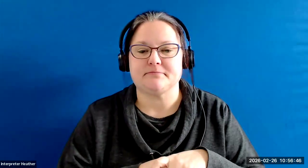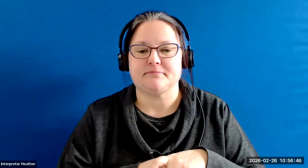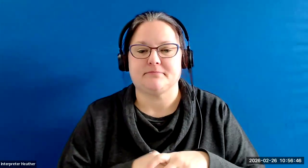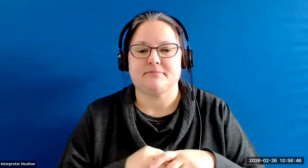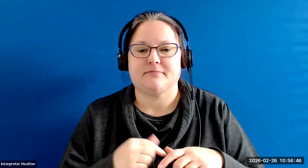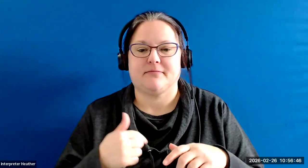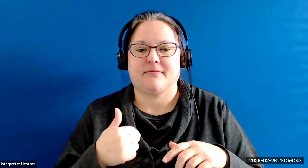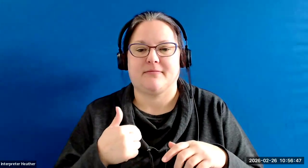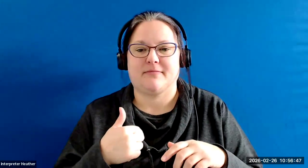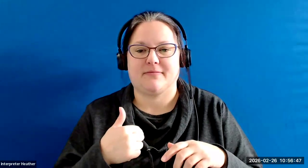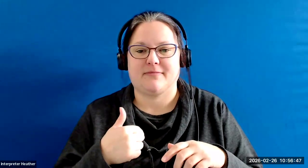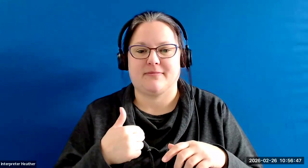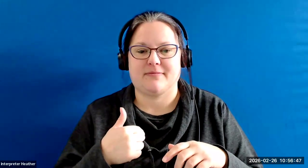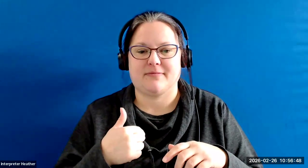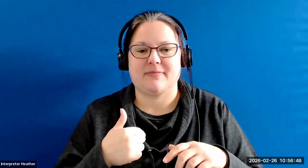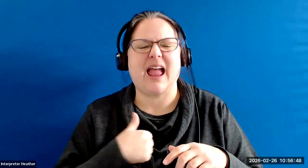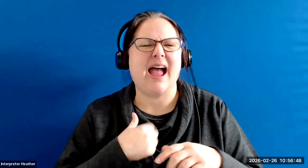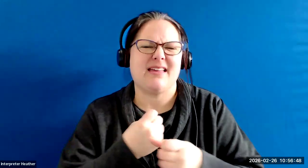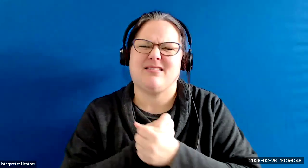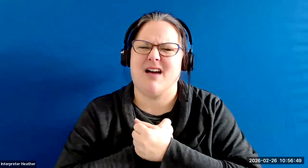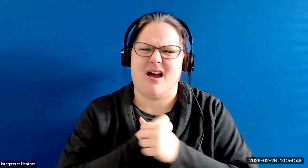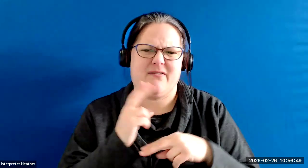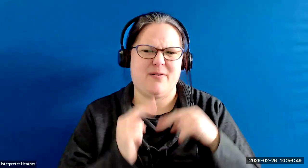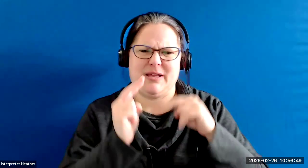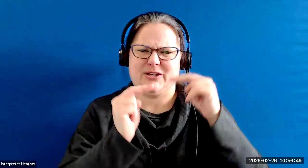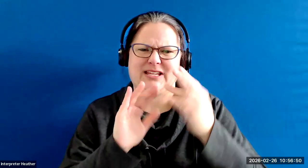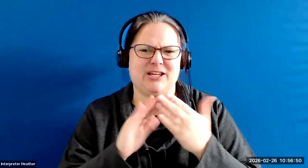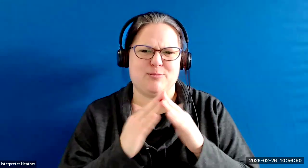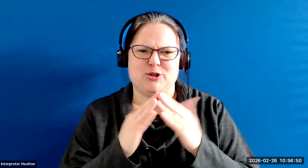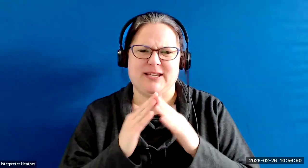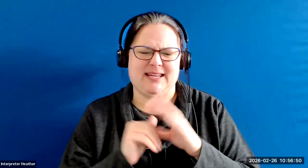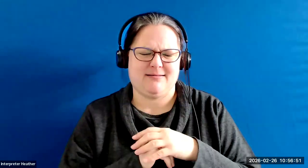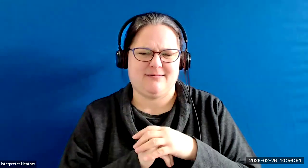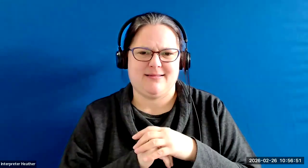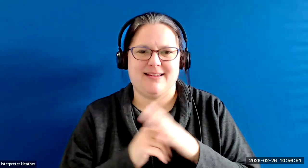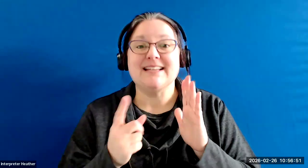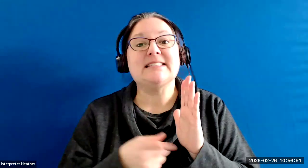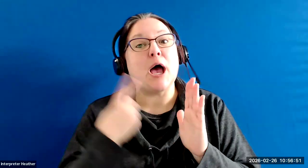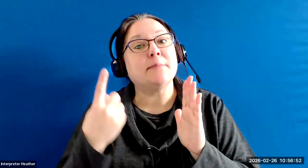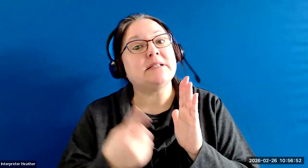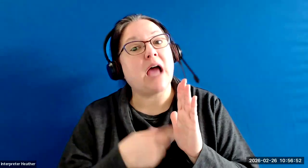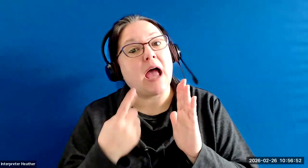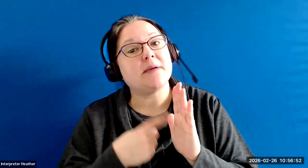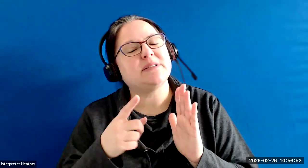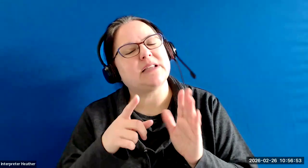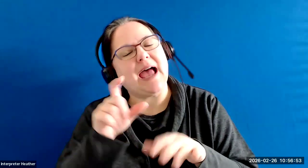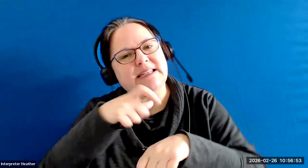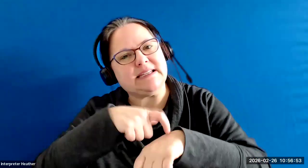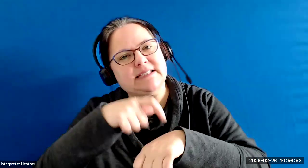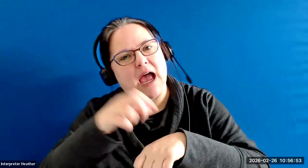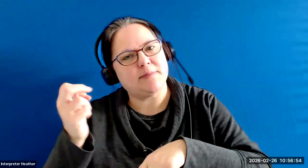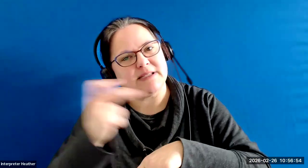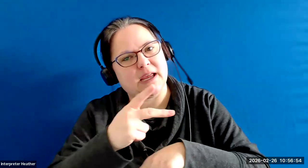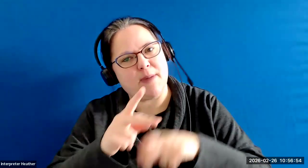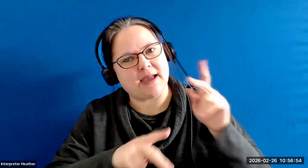love building community. Sometimes it will take me a minute to get back to you, but I will